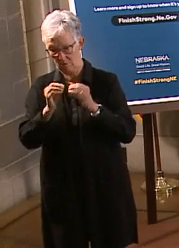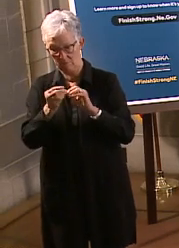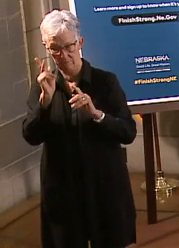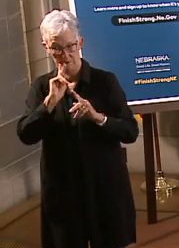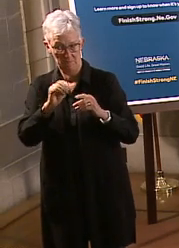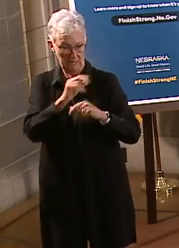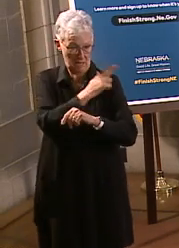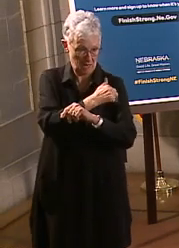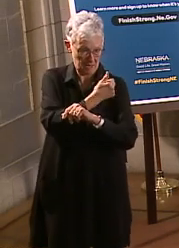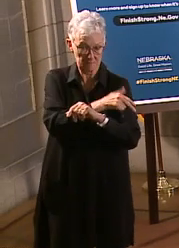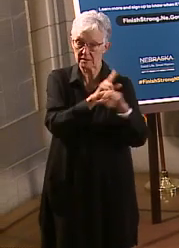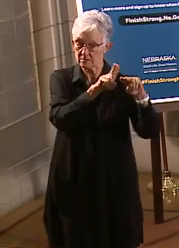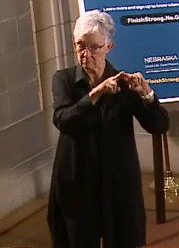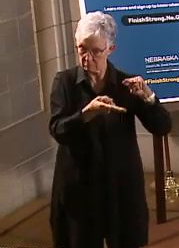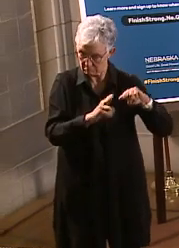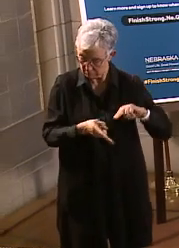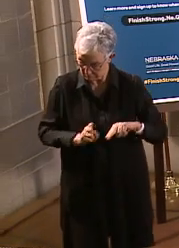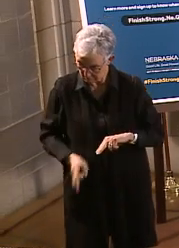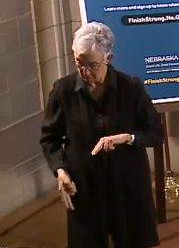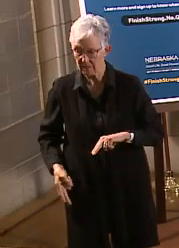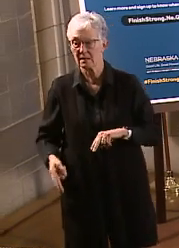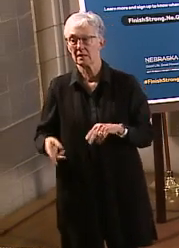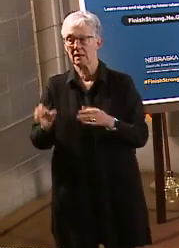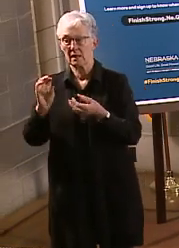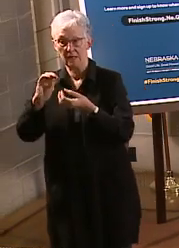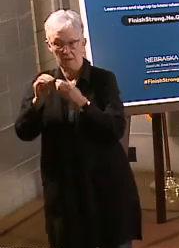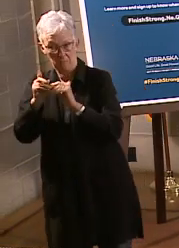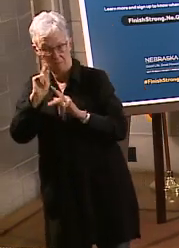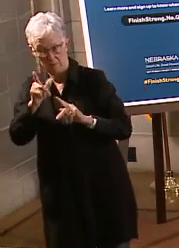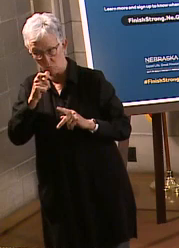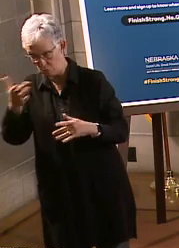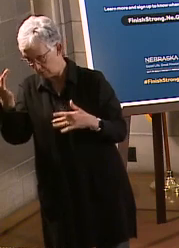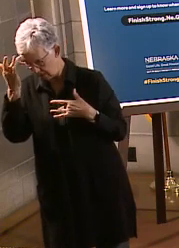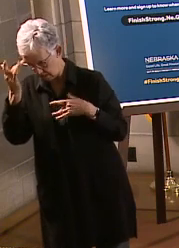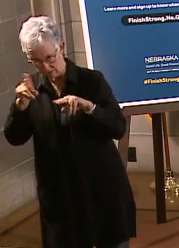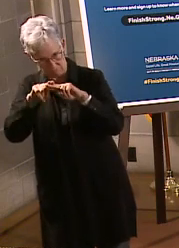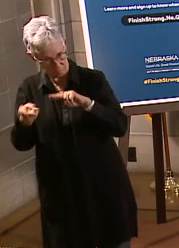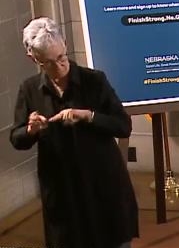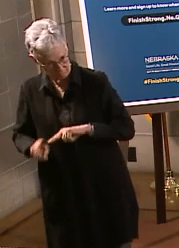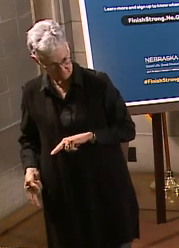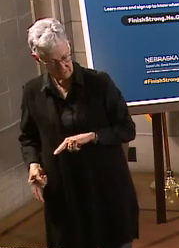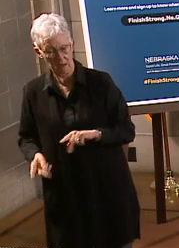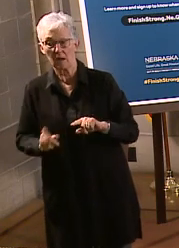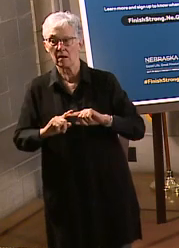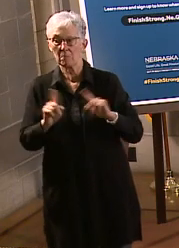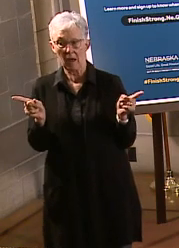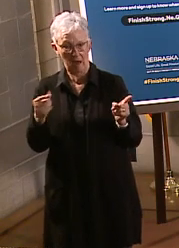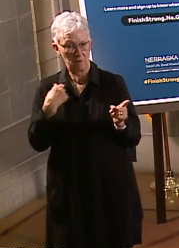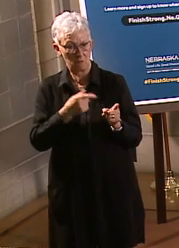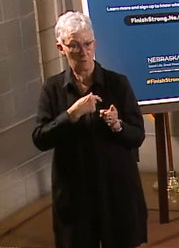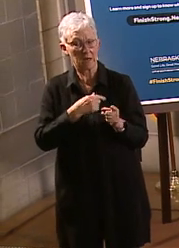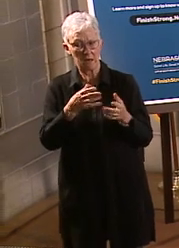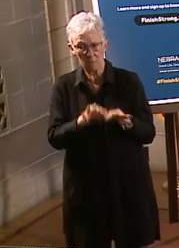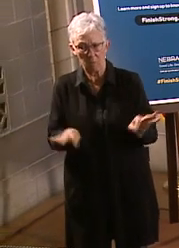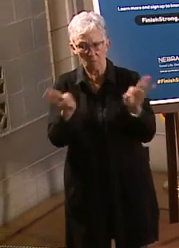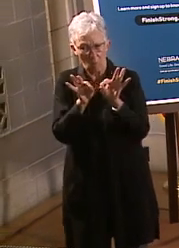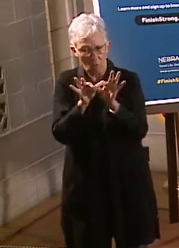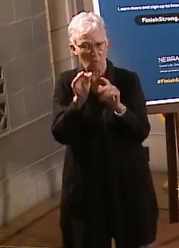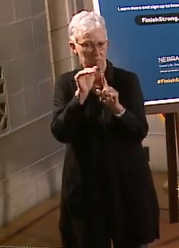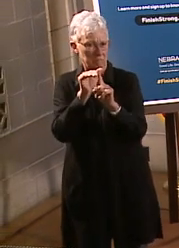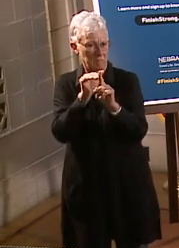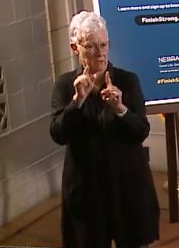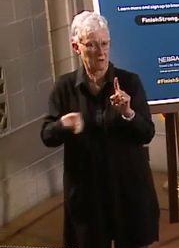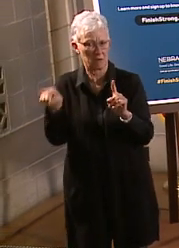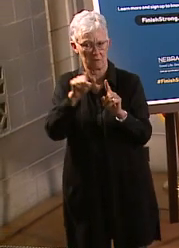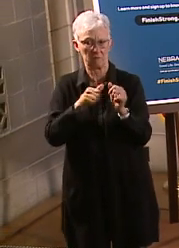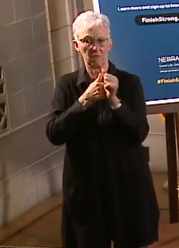we got vaccines on the way, we still need people to please continue to use the tools we've given you to be able to slow the spread of the